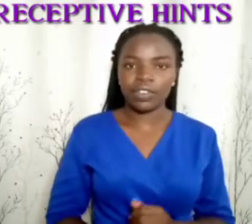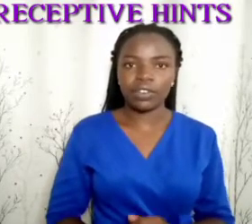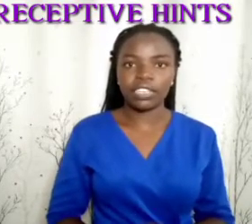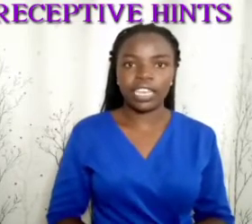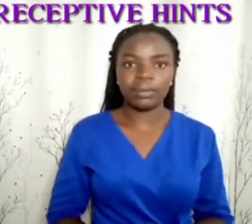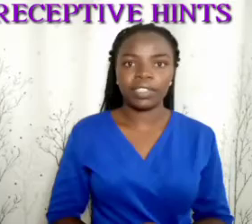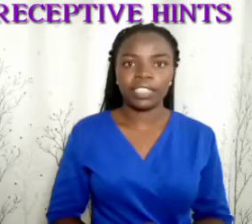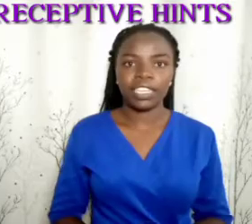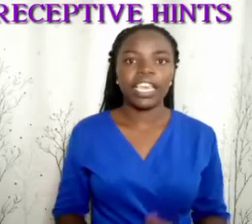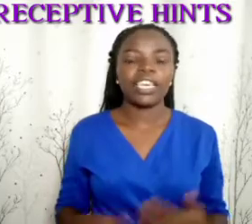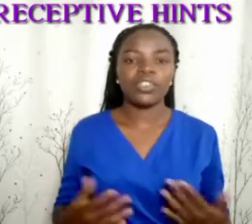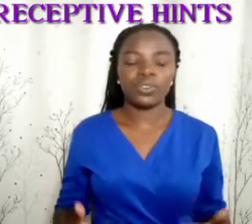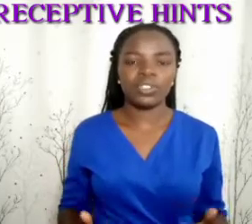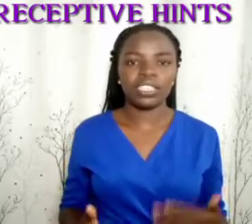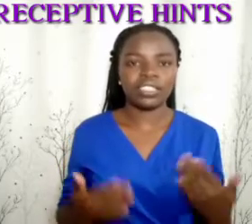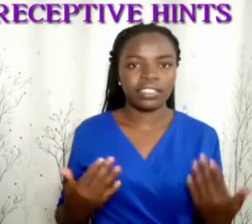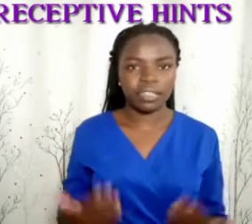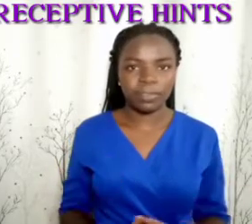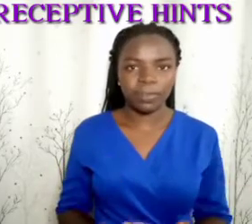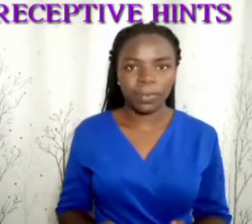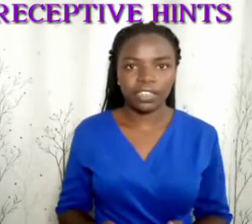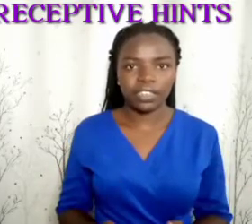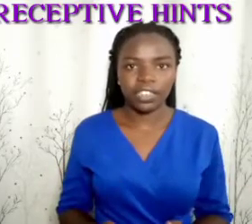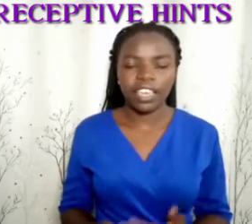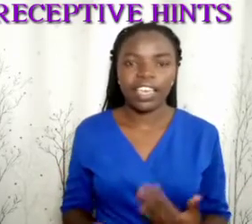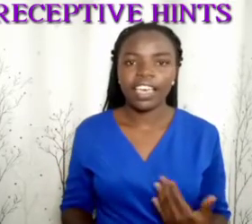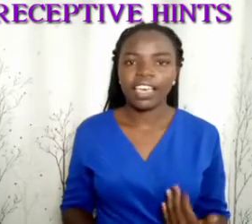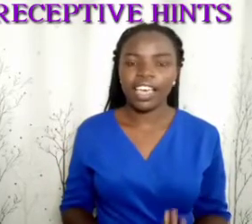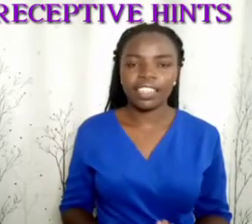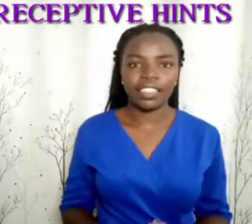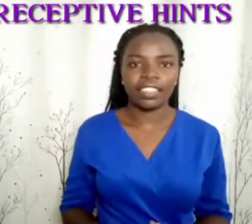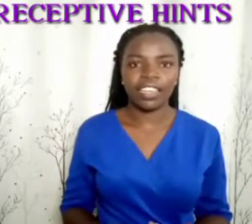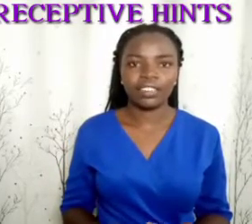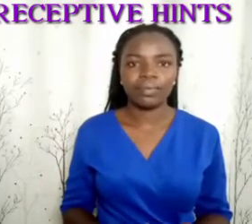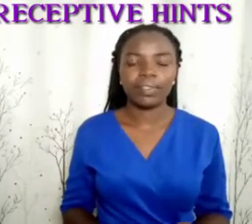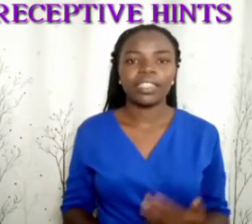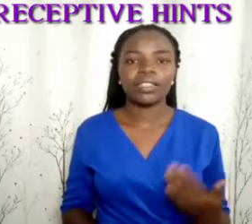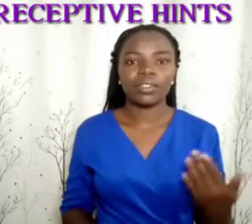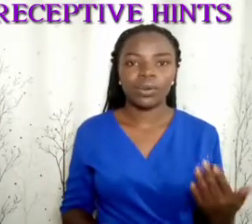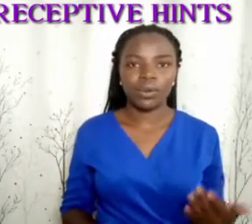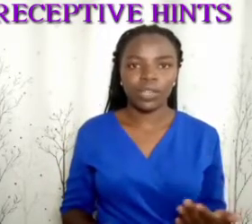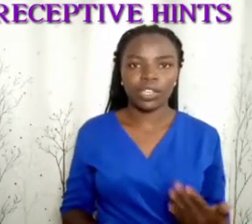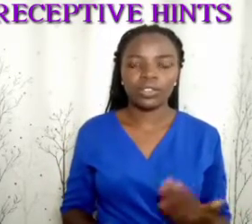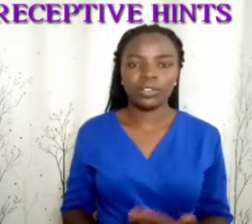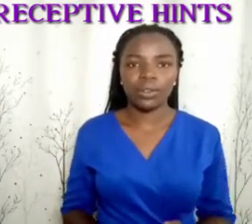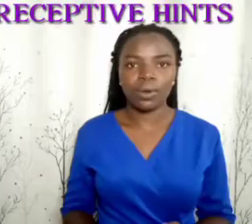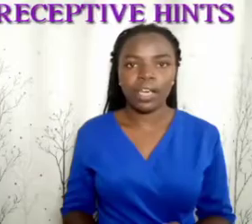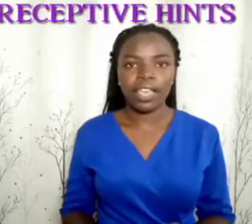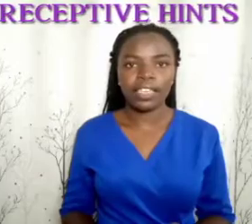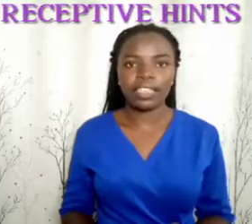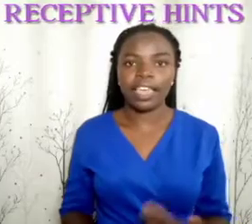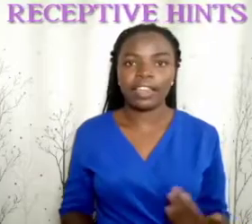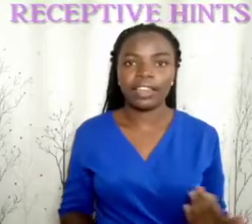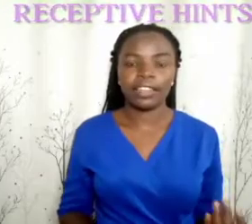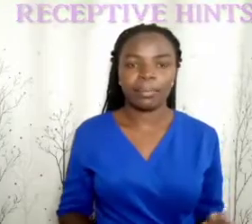several times using the same speed, other than going slower than